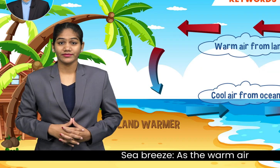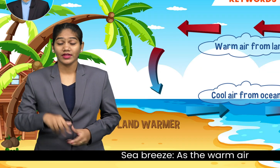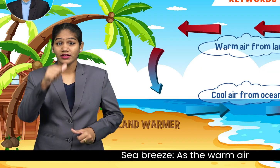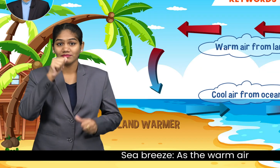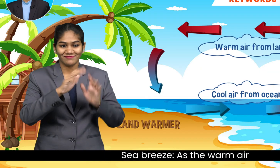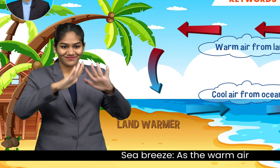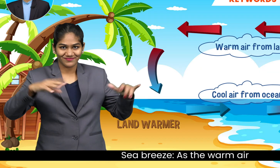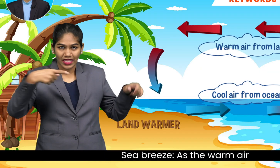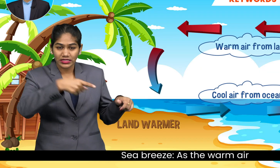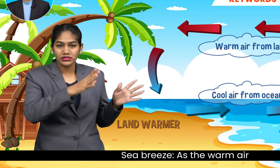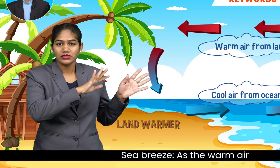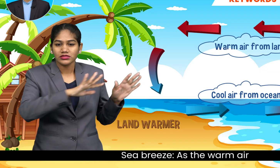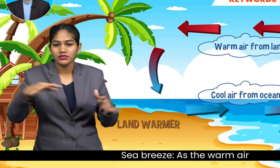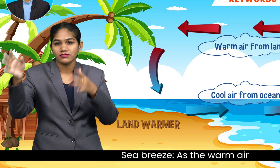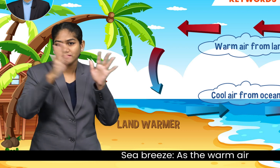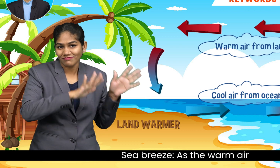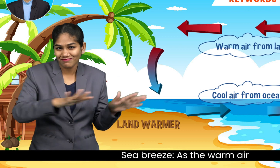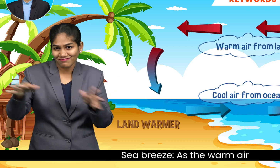sea breeze.